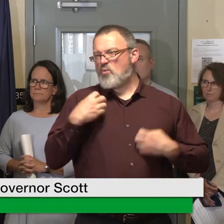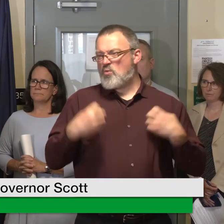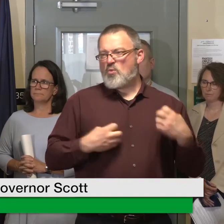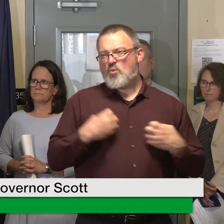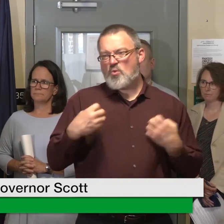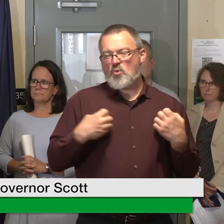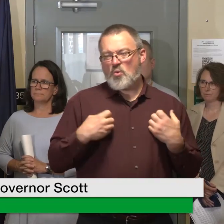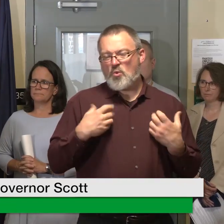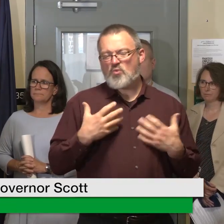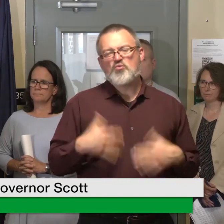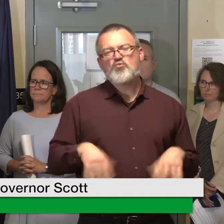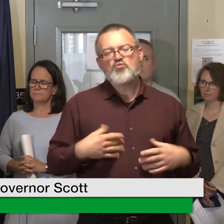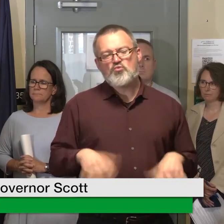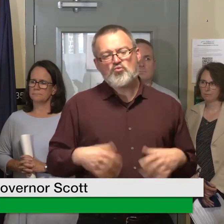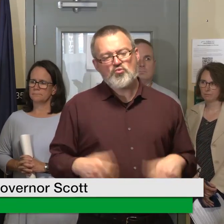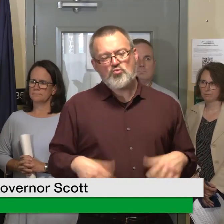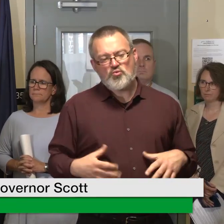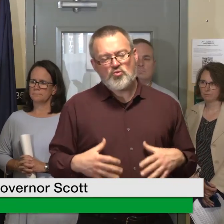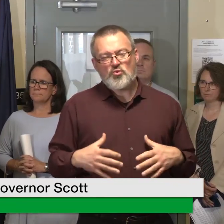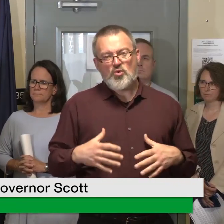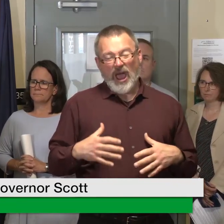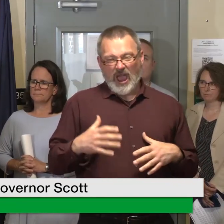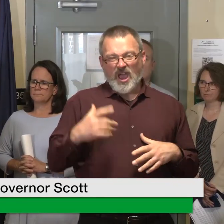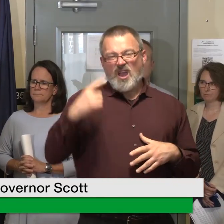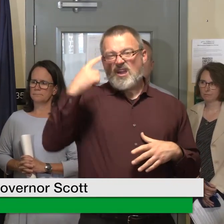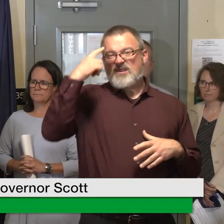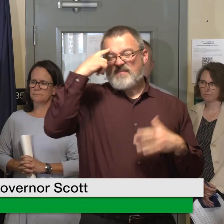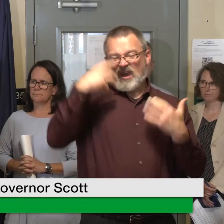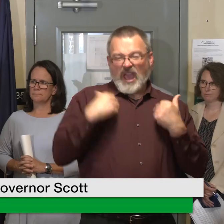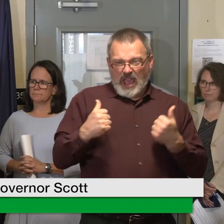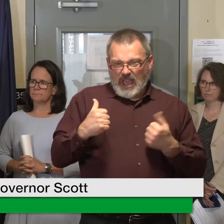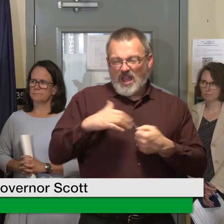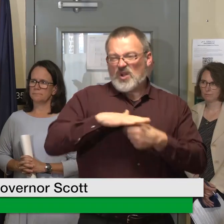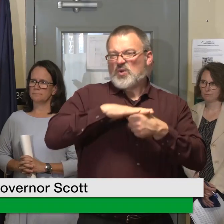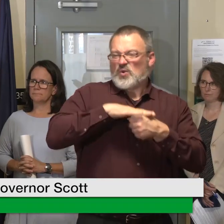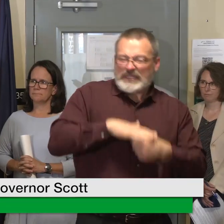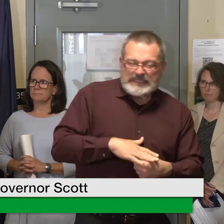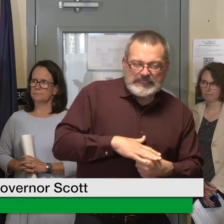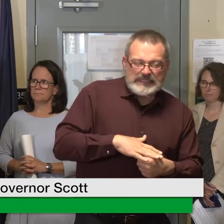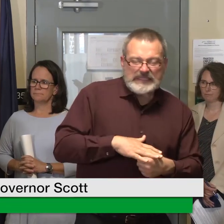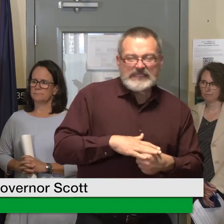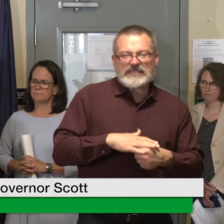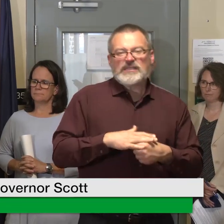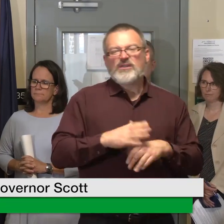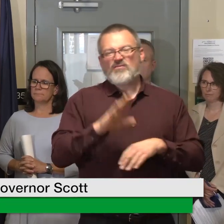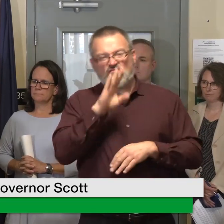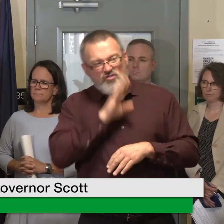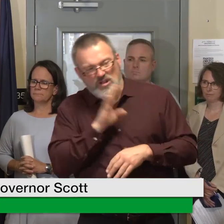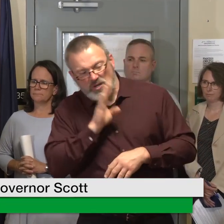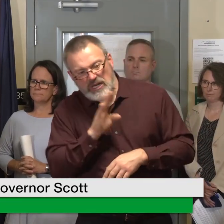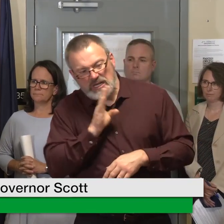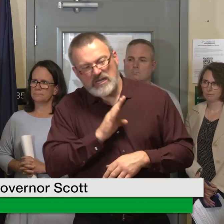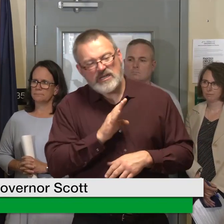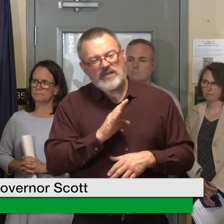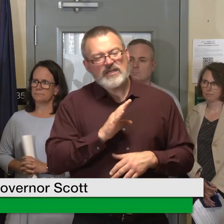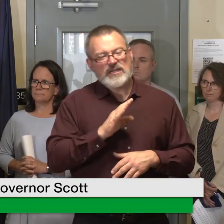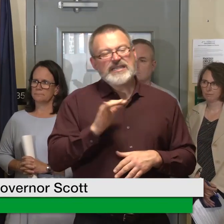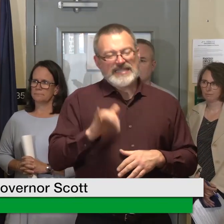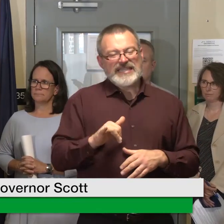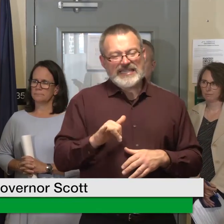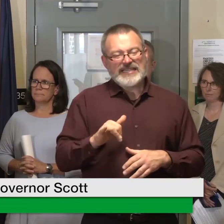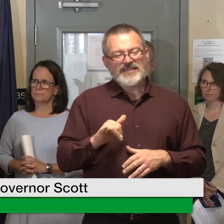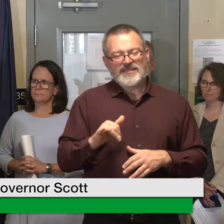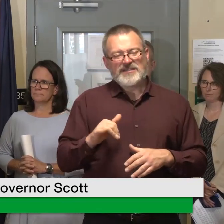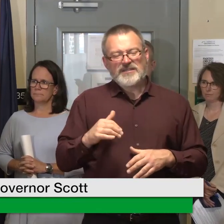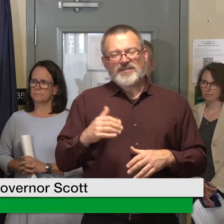our mental health and stress, we're encouraging everyone to, really reach out, talk with each